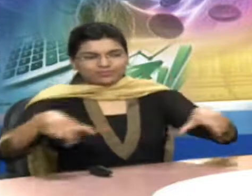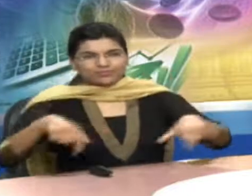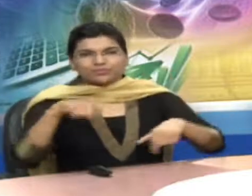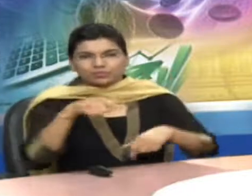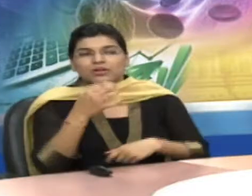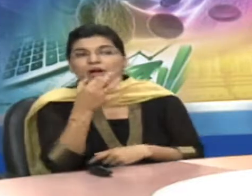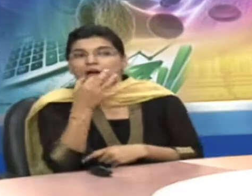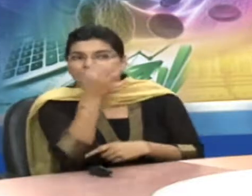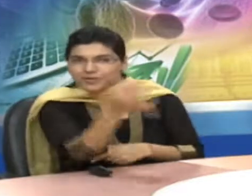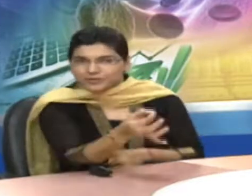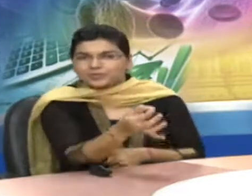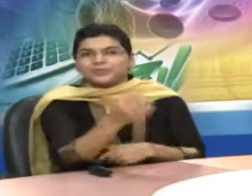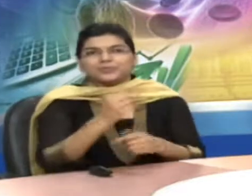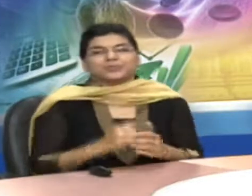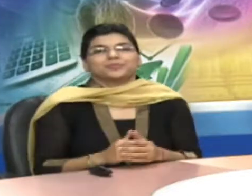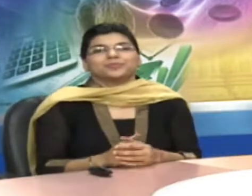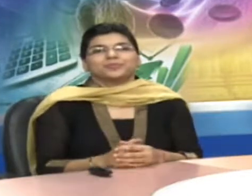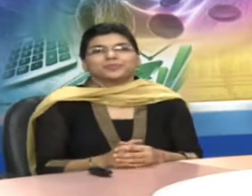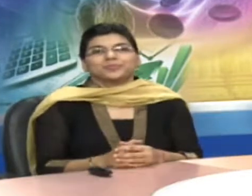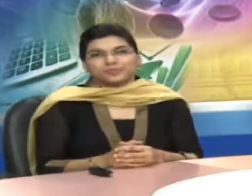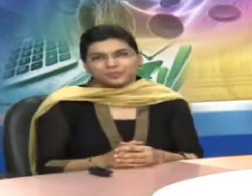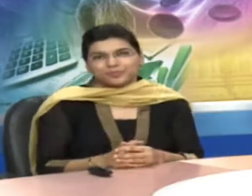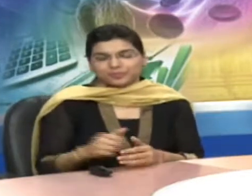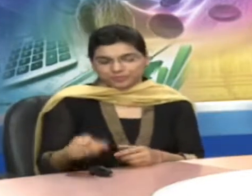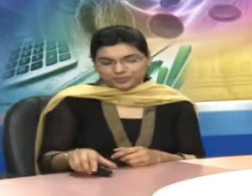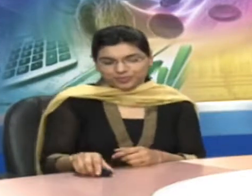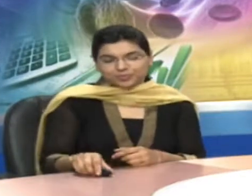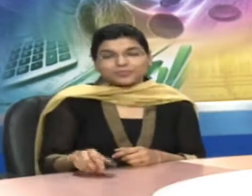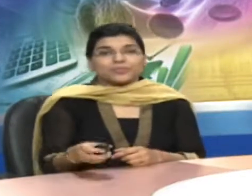for the night. The clerk was sitting there,